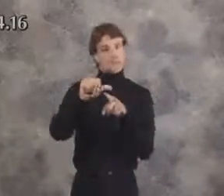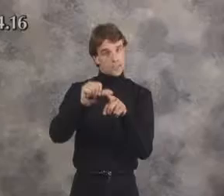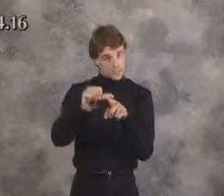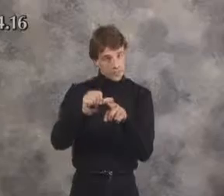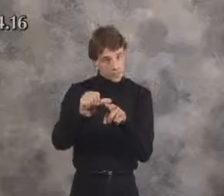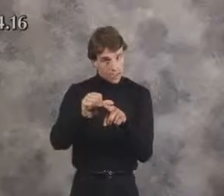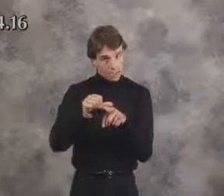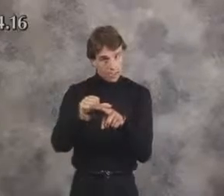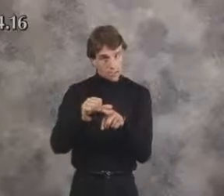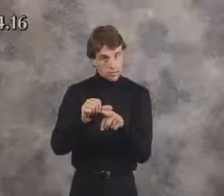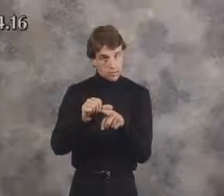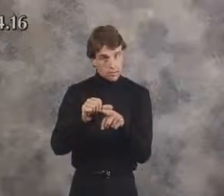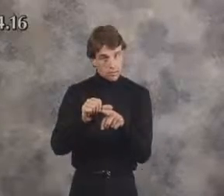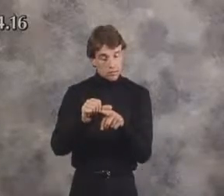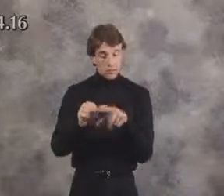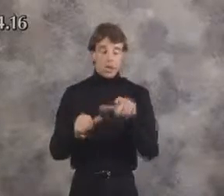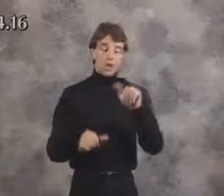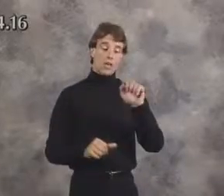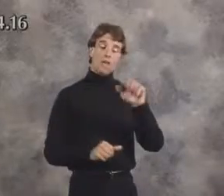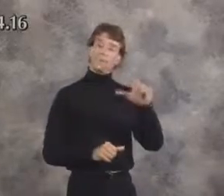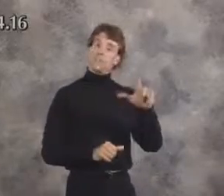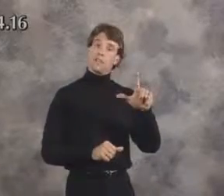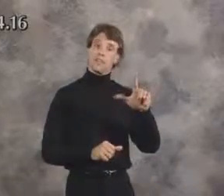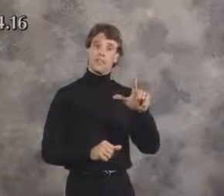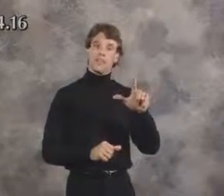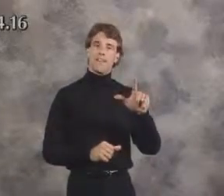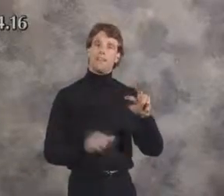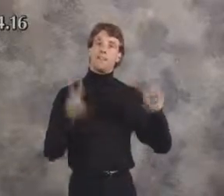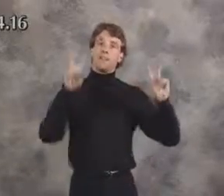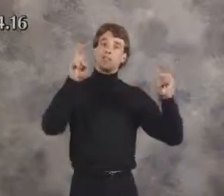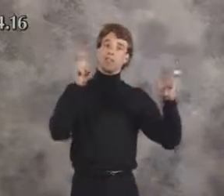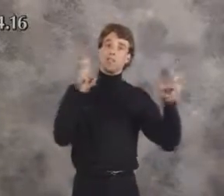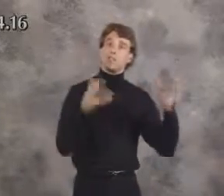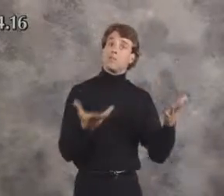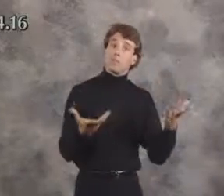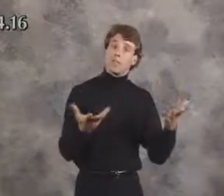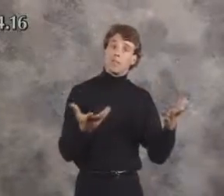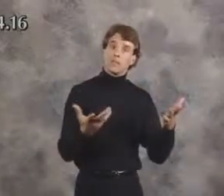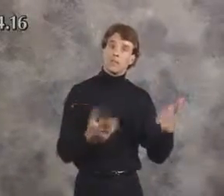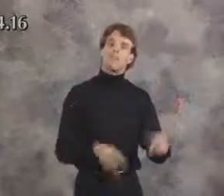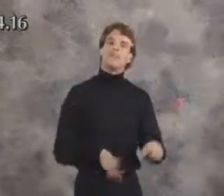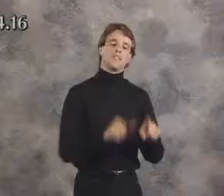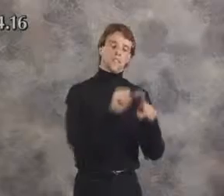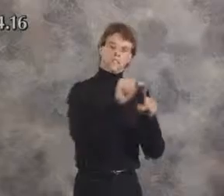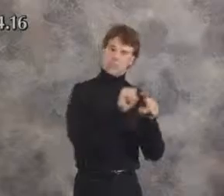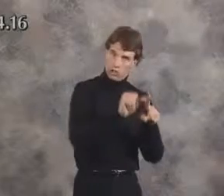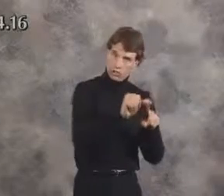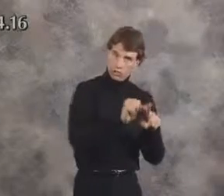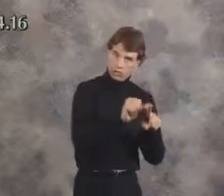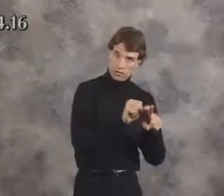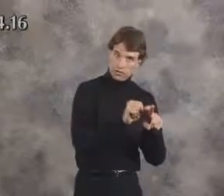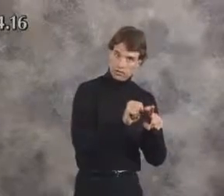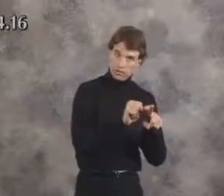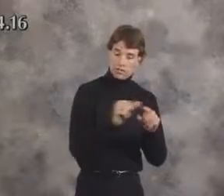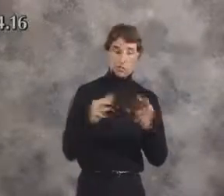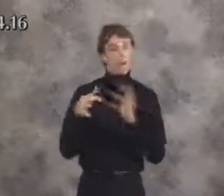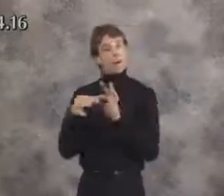there are 3 carrots. But in ASL, we first establish our topic,